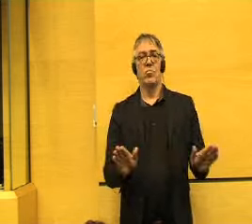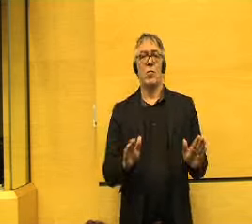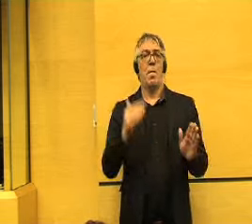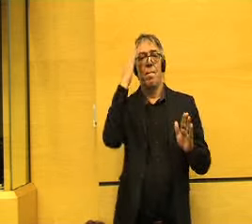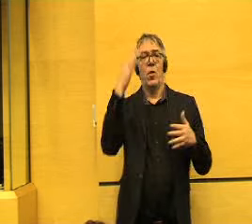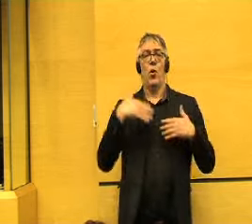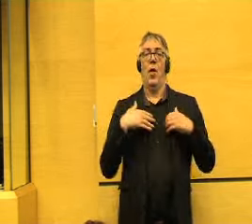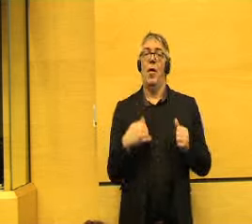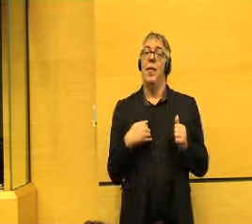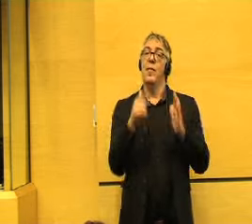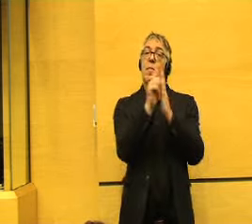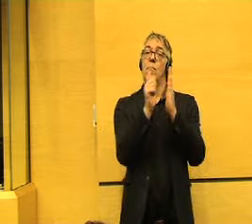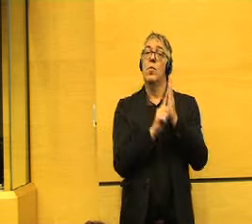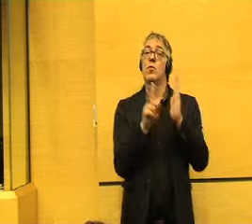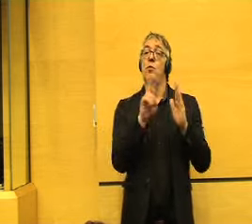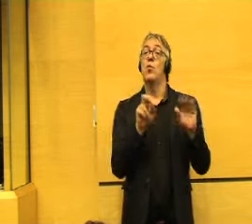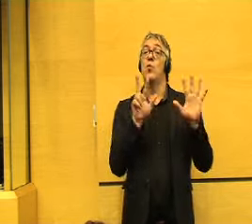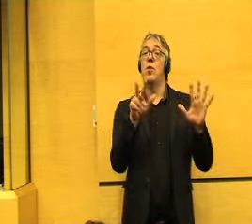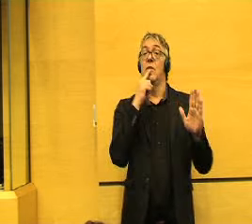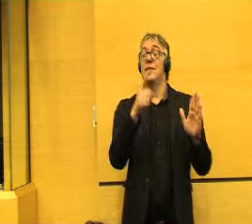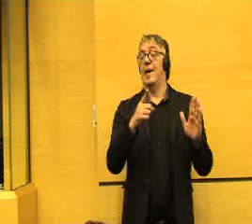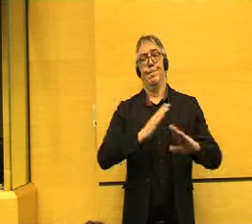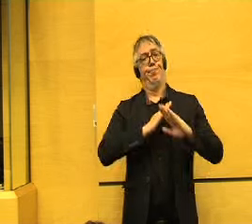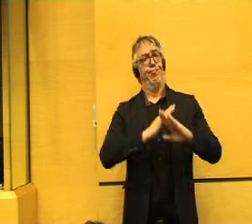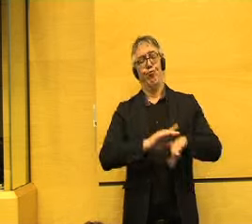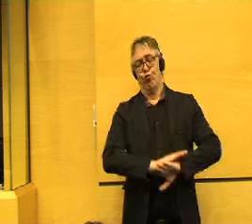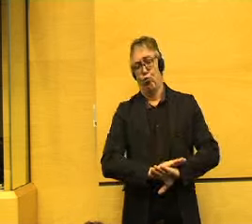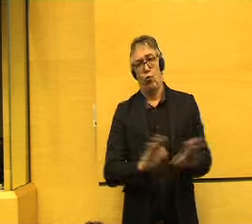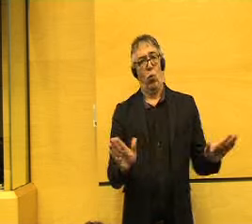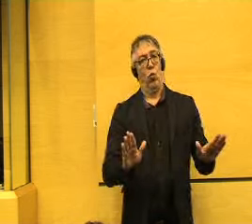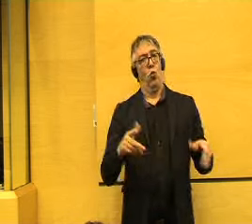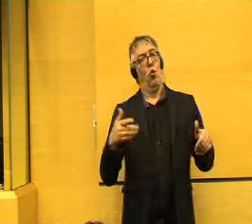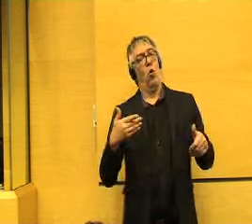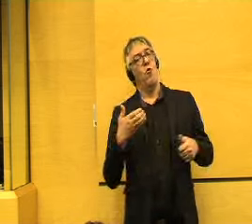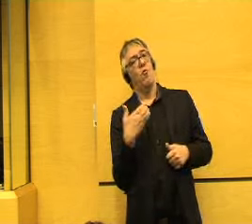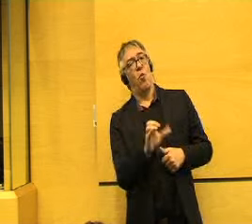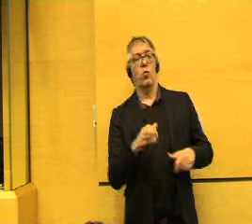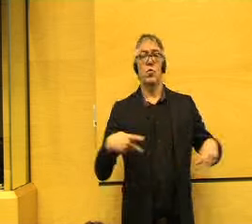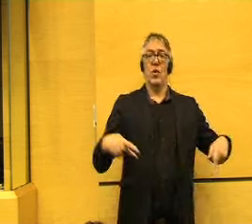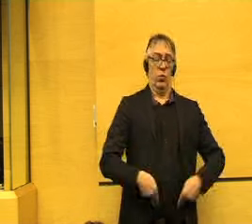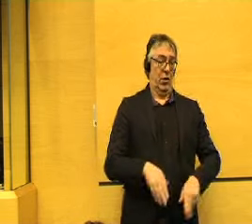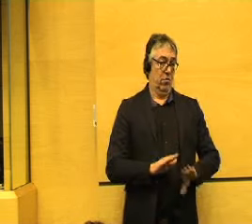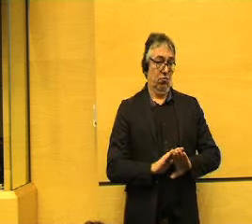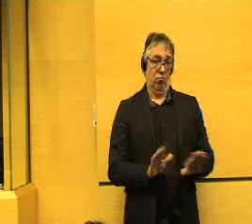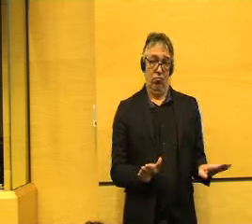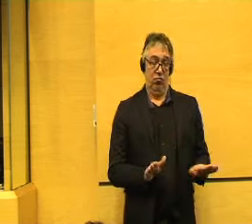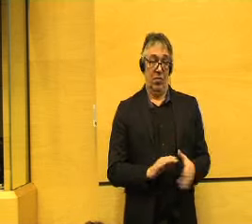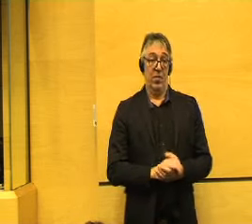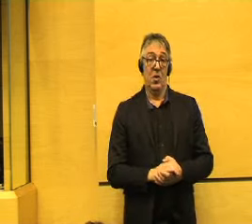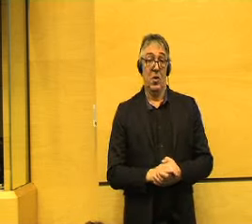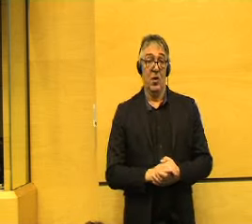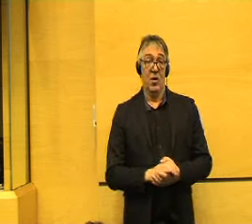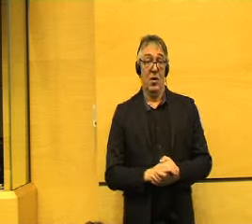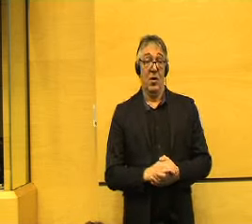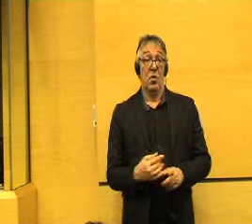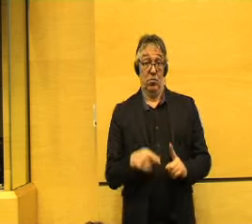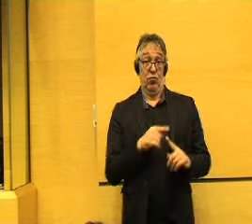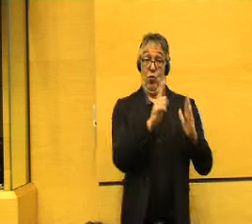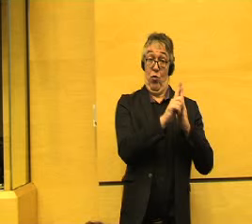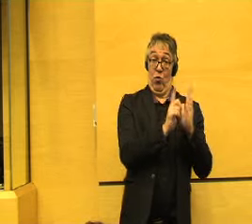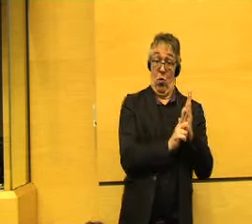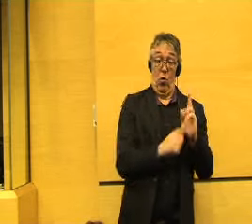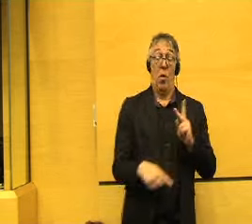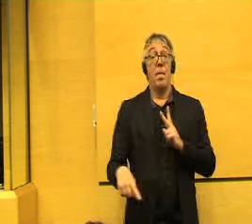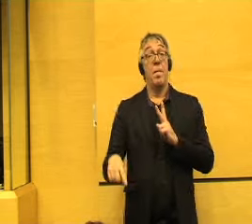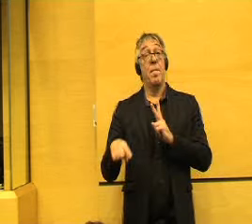Act of 2008 and the guidelines of the Thai Medical Council to talk about the